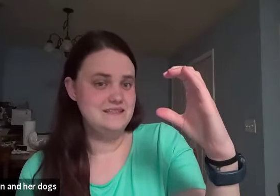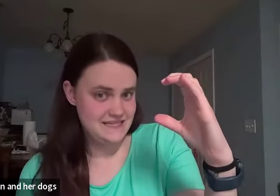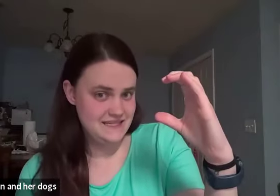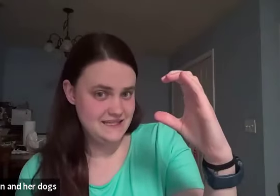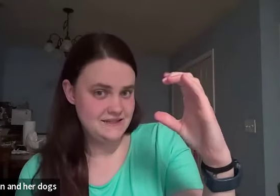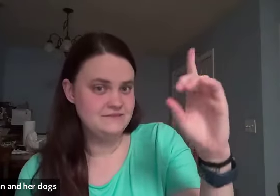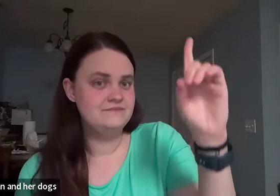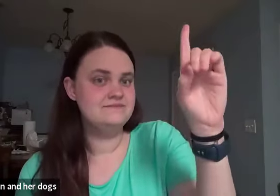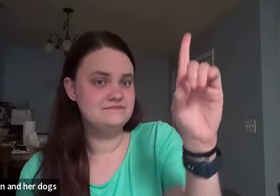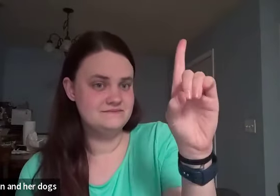D,